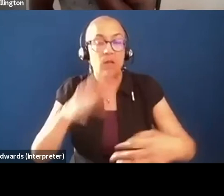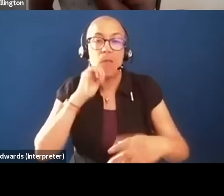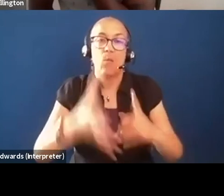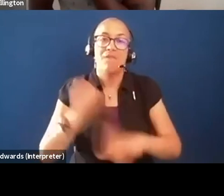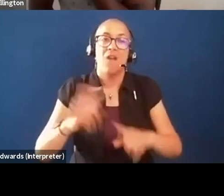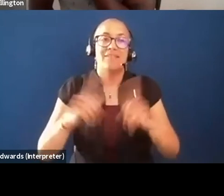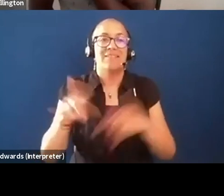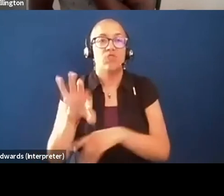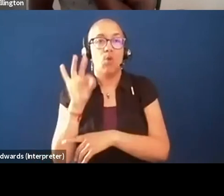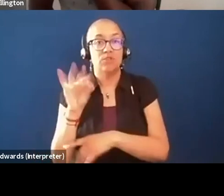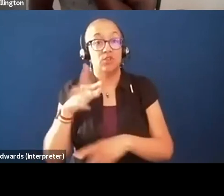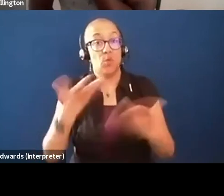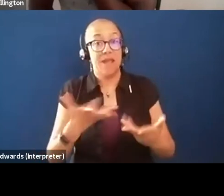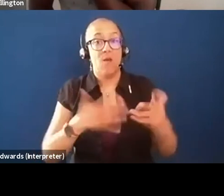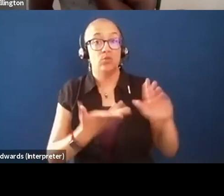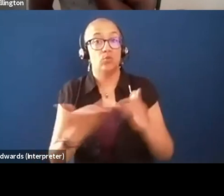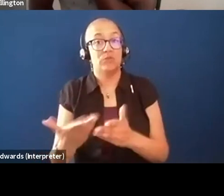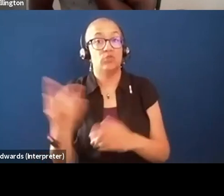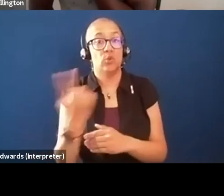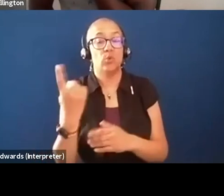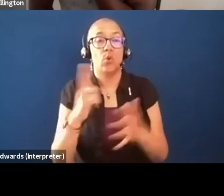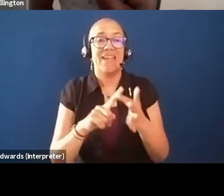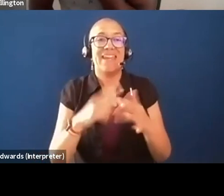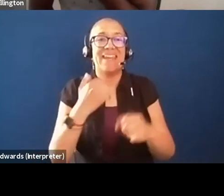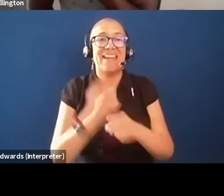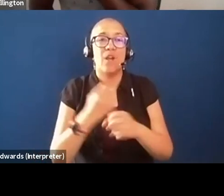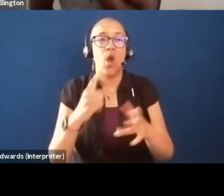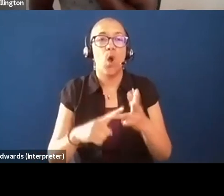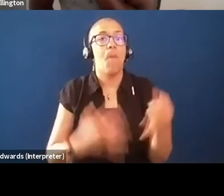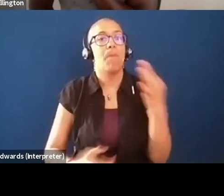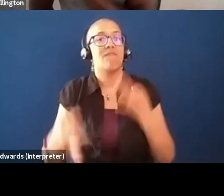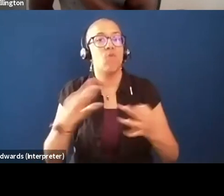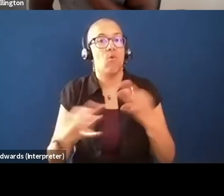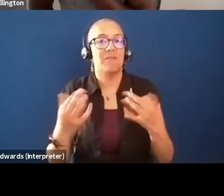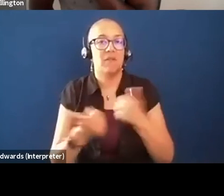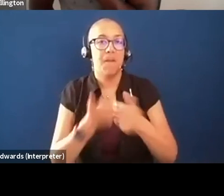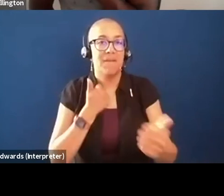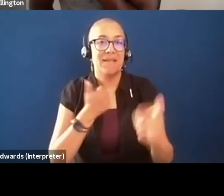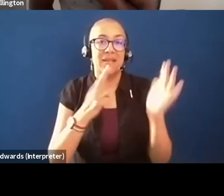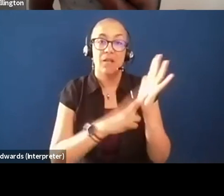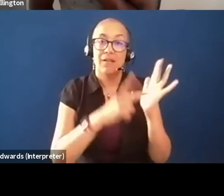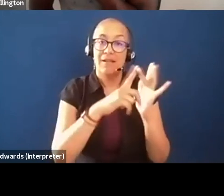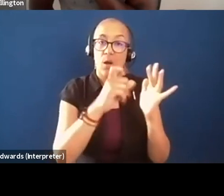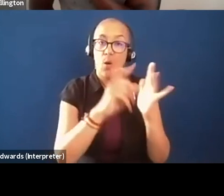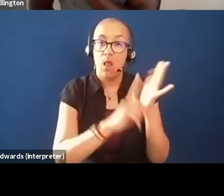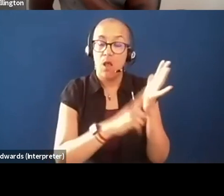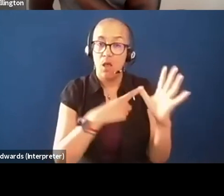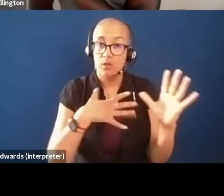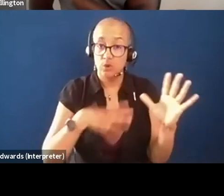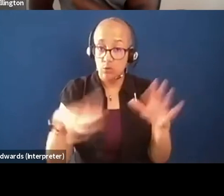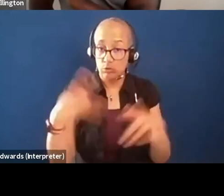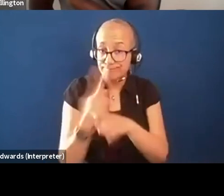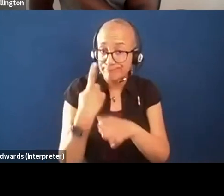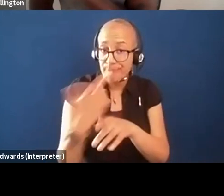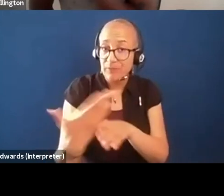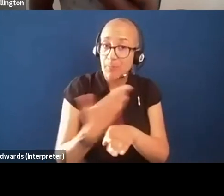So yeah, I want to introduce you next to Ego Performance Company. Nicola, do you want to say a short few words before we